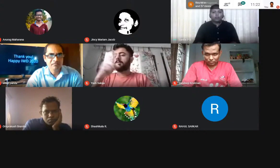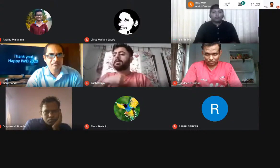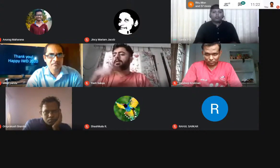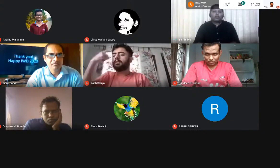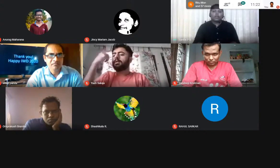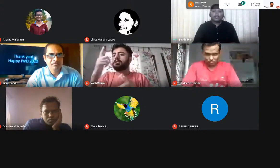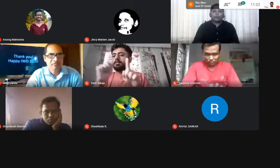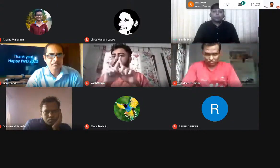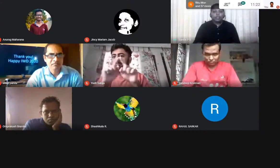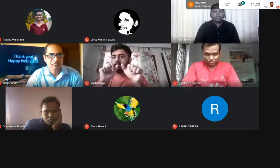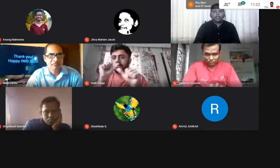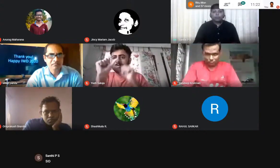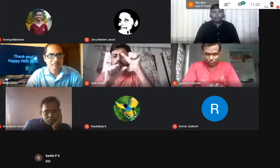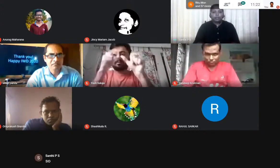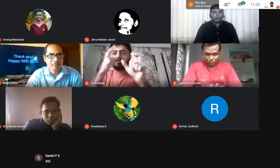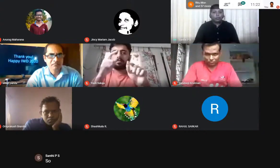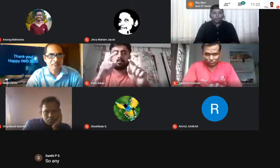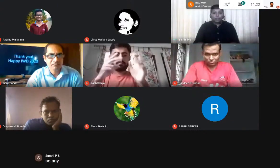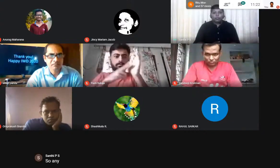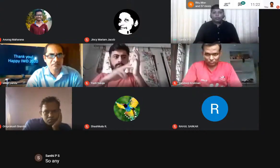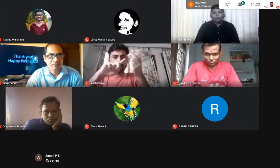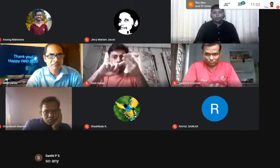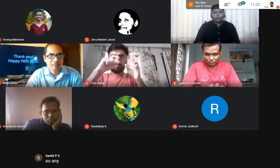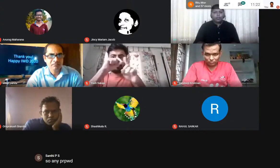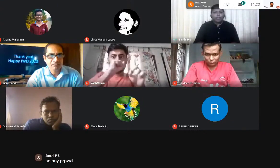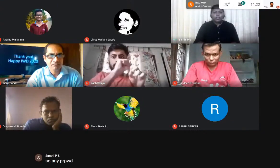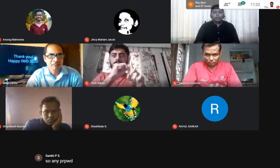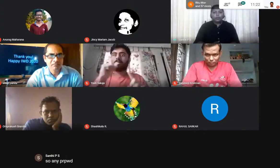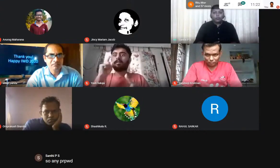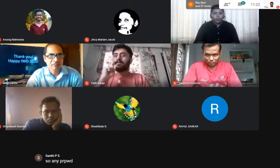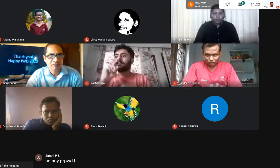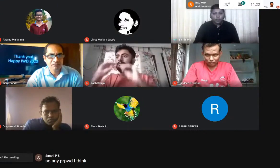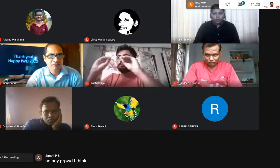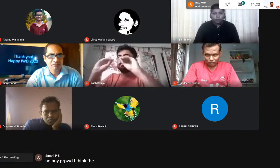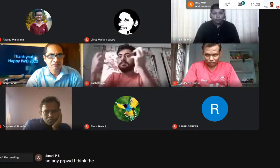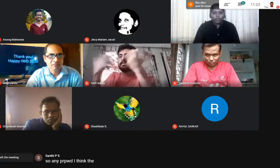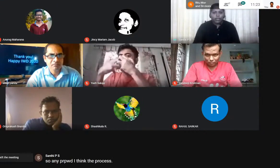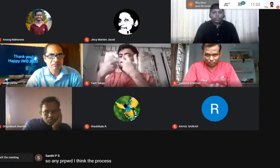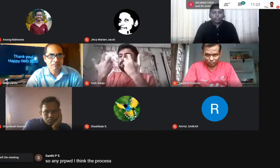So NEP, RPWD, I think the process regarding the NEP